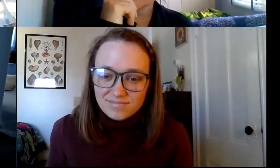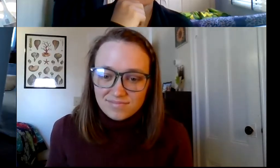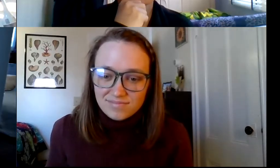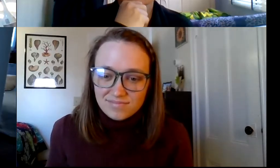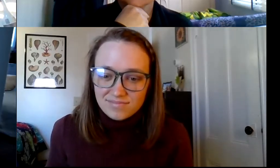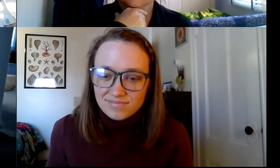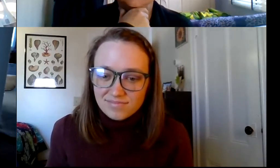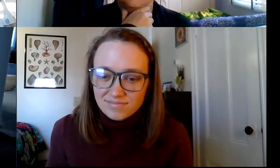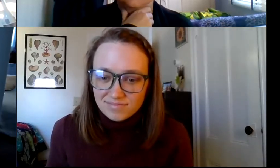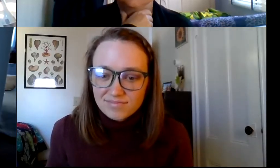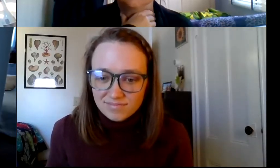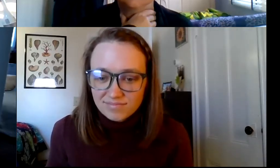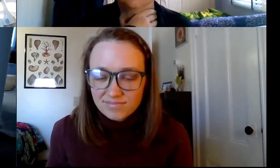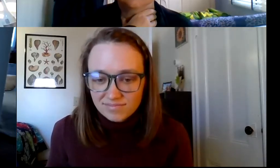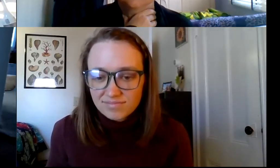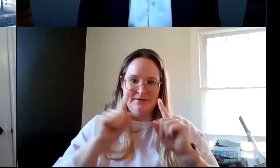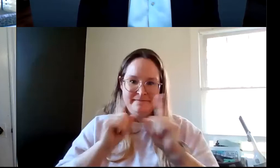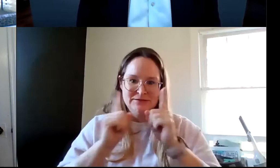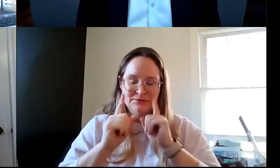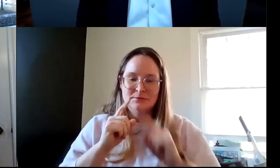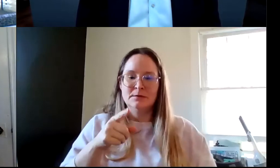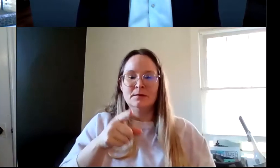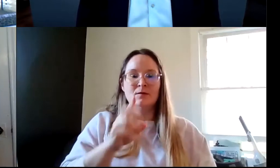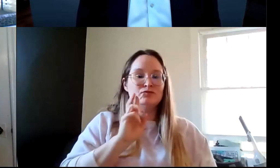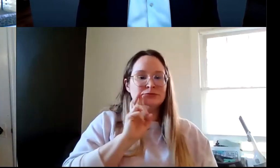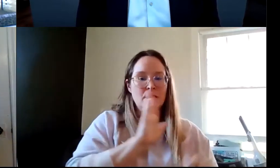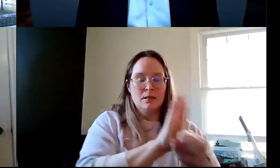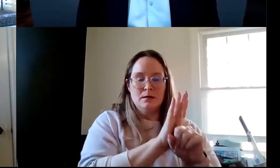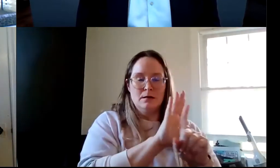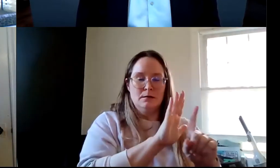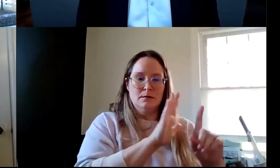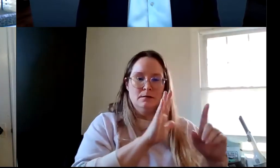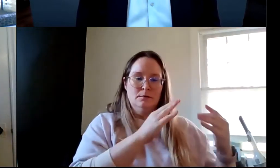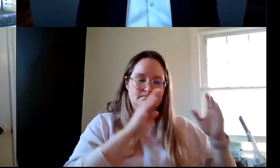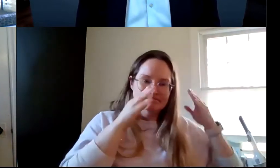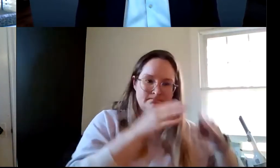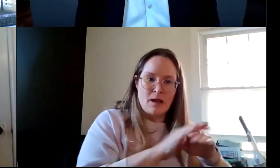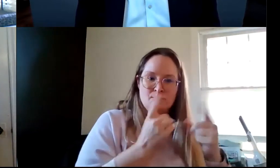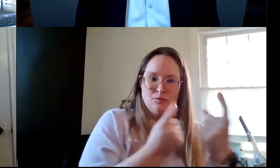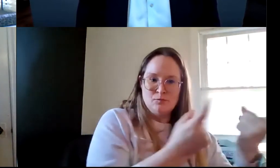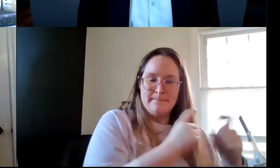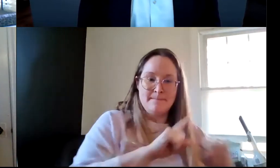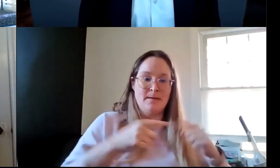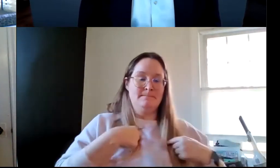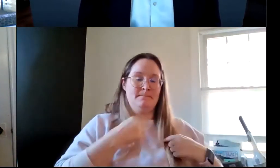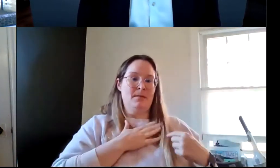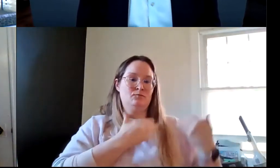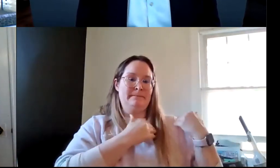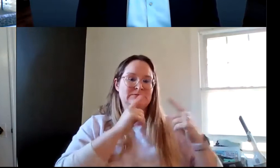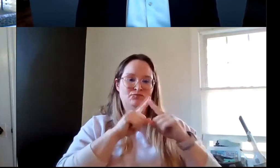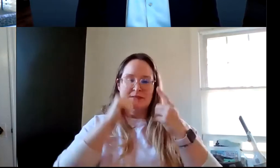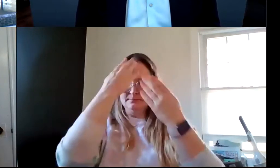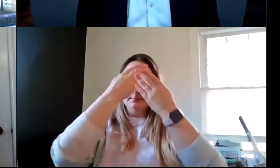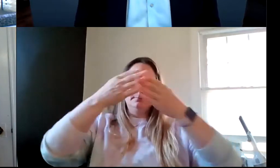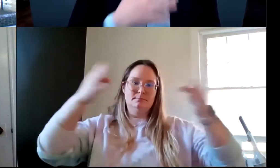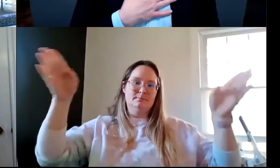I'm really excited, on many different levels, because there's a lot of layers to this. We have people,